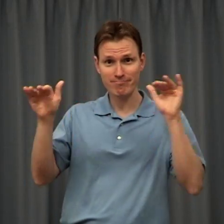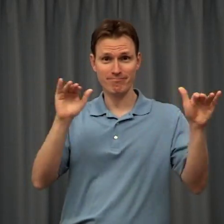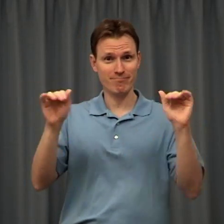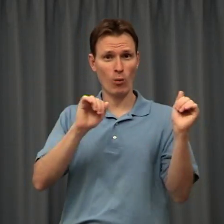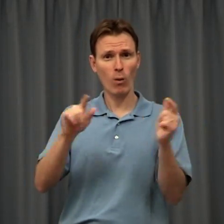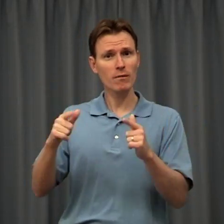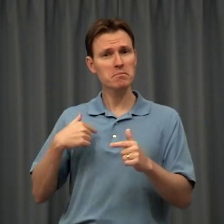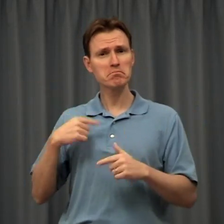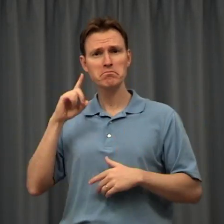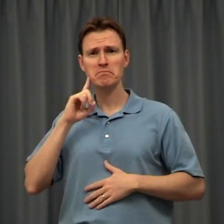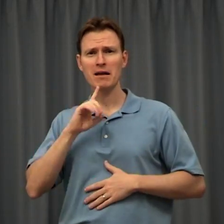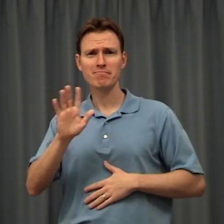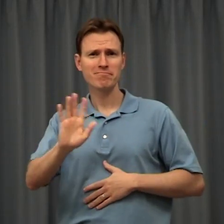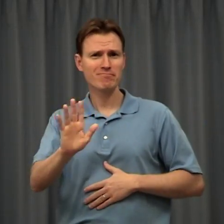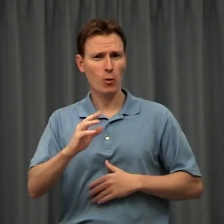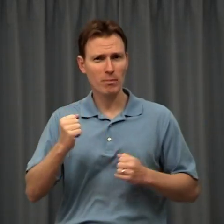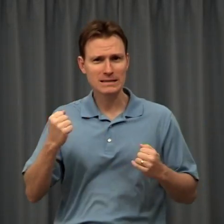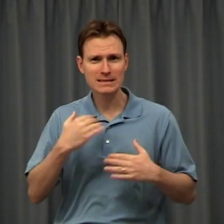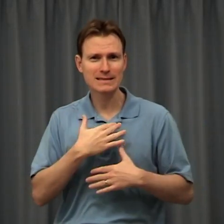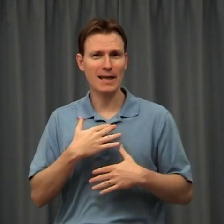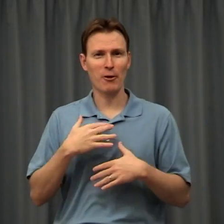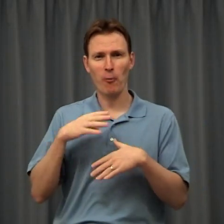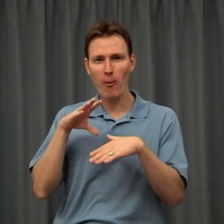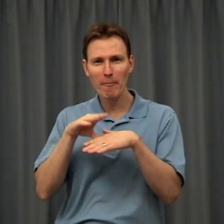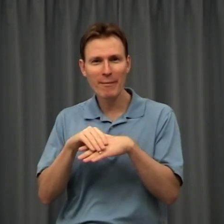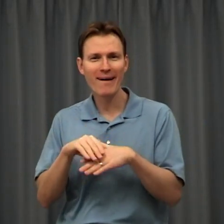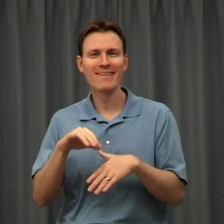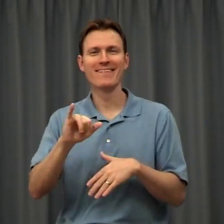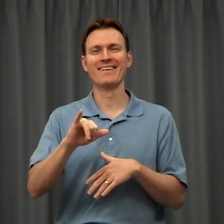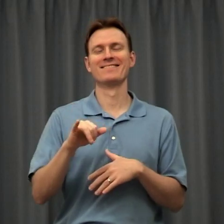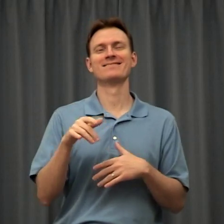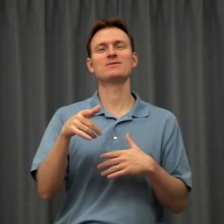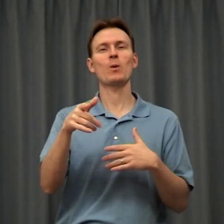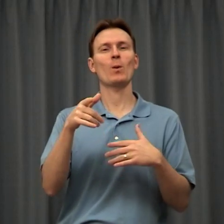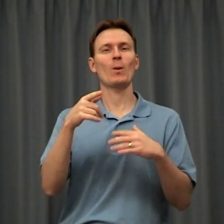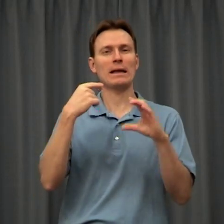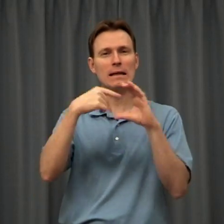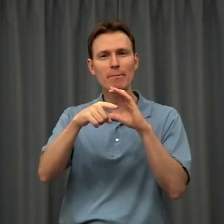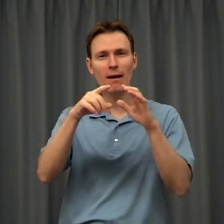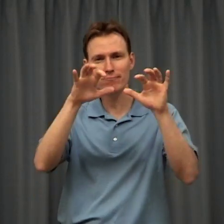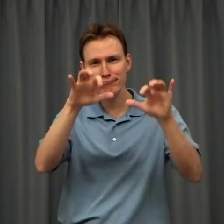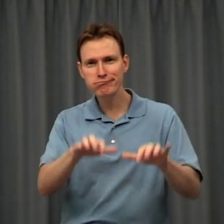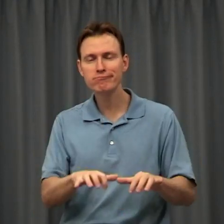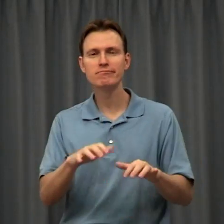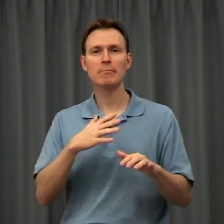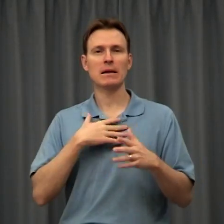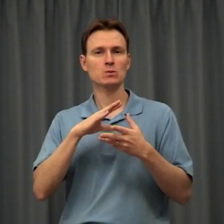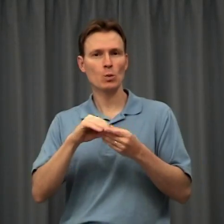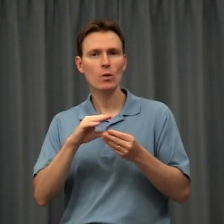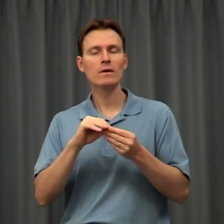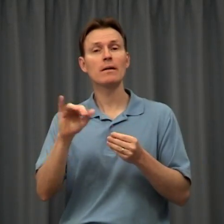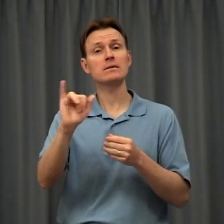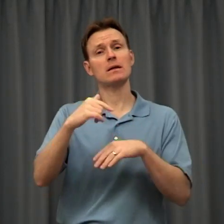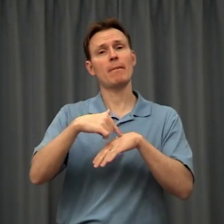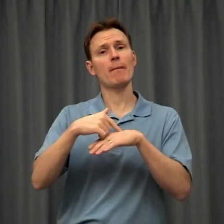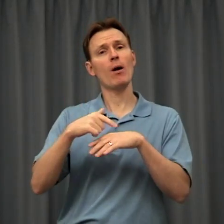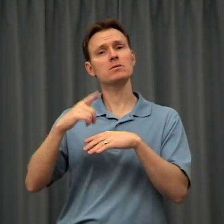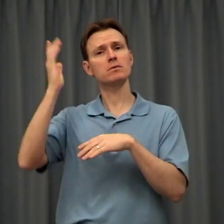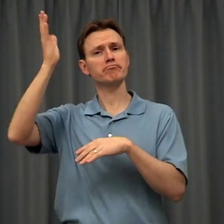introduced myself and told them that I wasn't anyone to be scared of, that I didn't bite. I typed up my story and